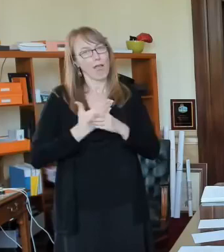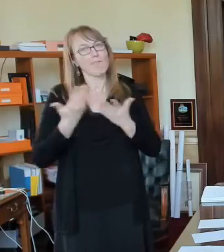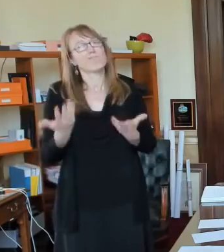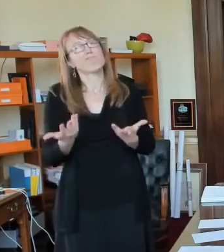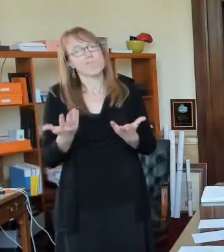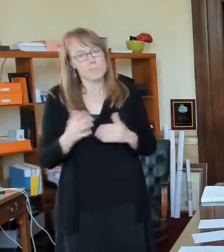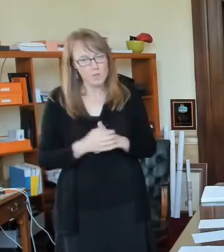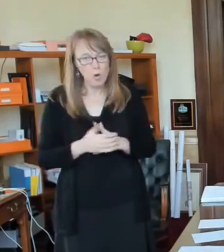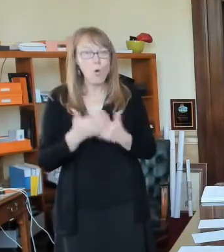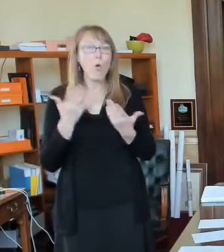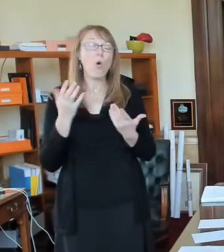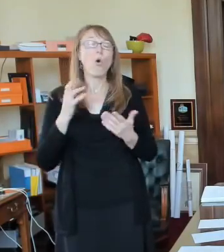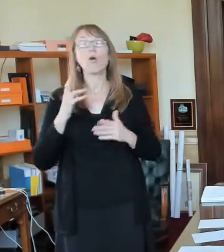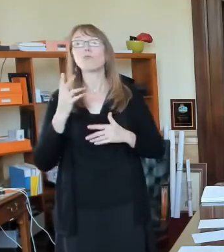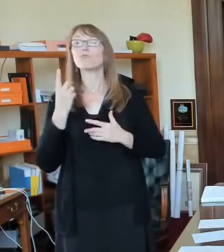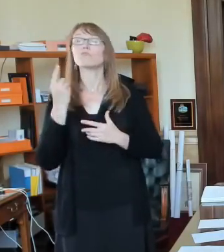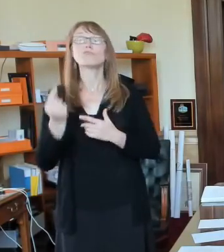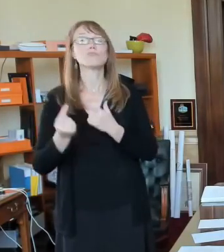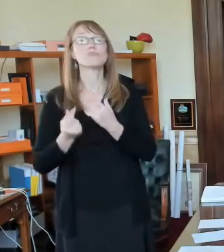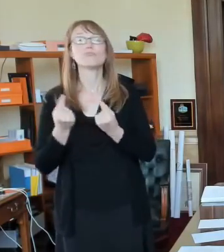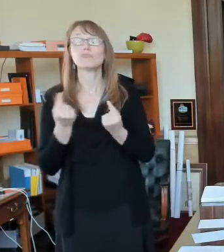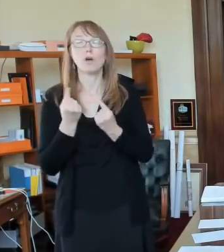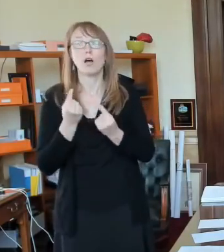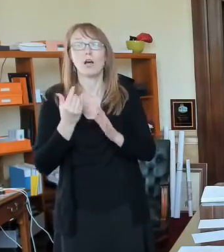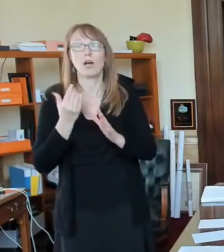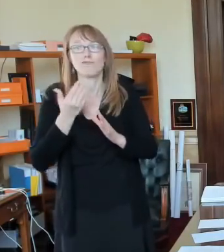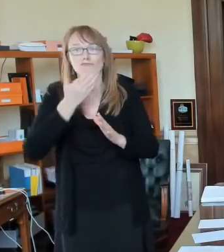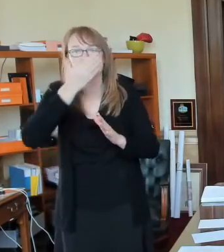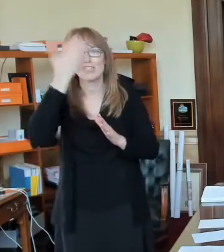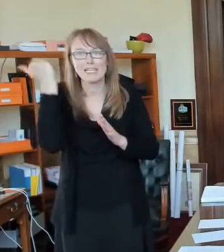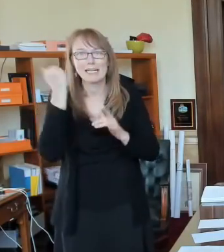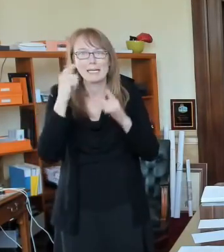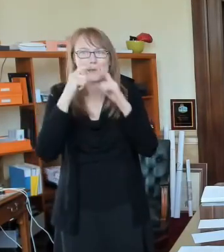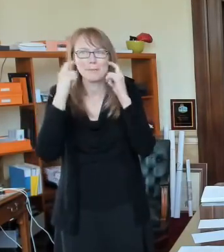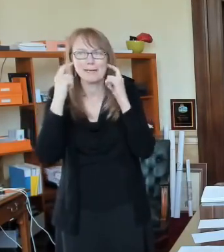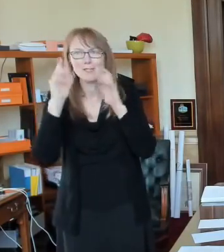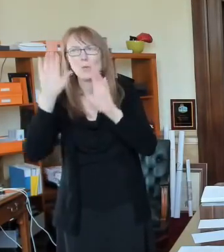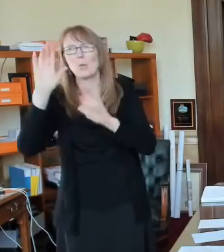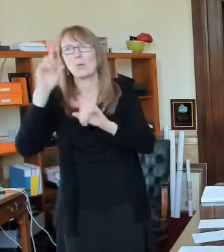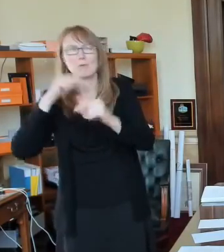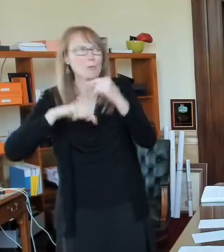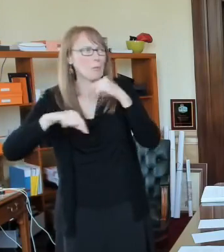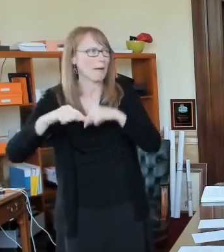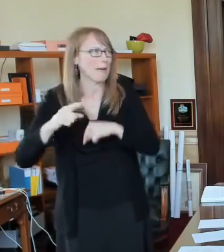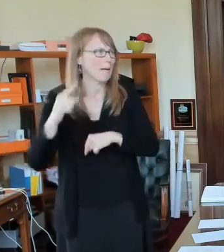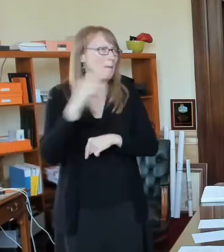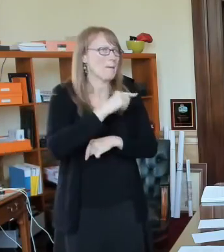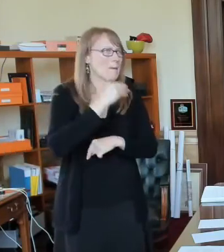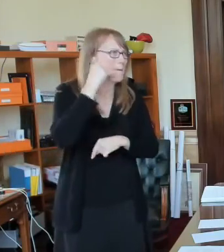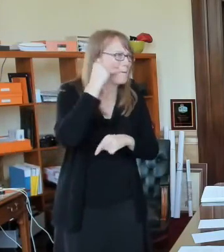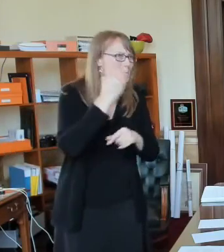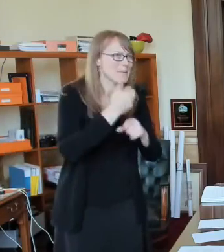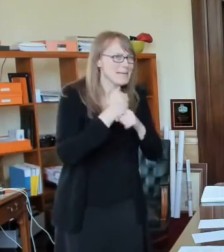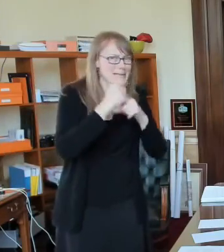You know, you forget it, you leave it in the car, you got to run back and get it. Those are